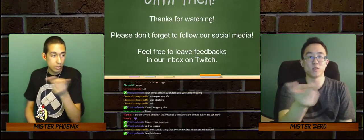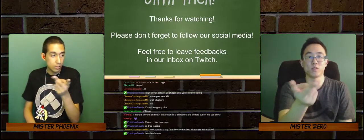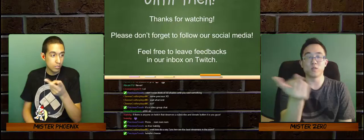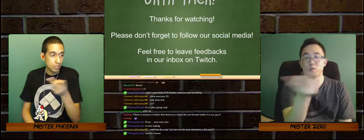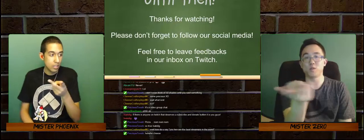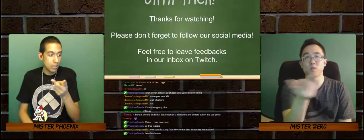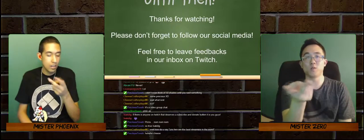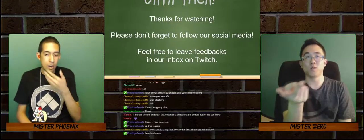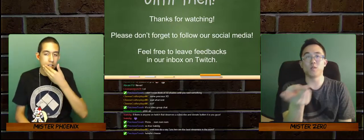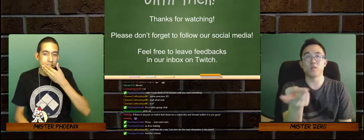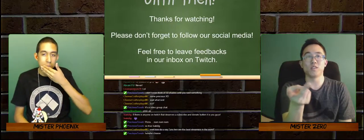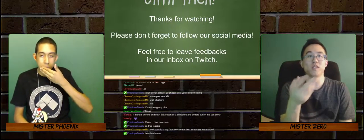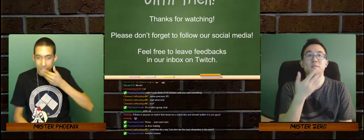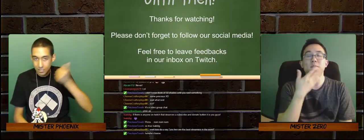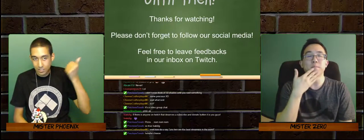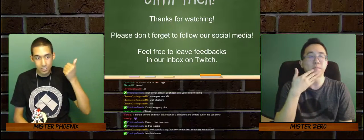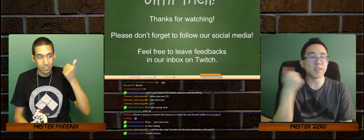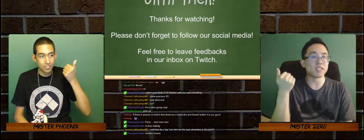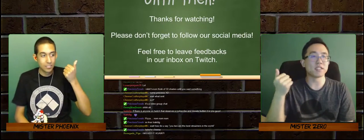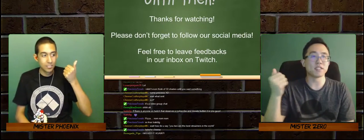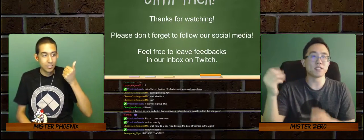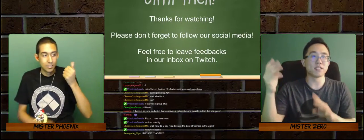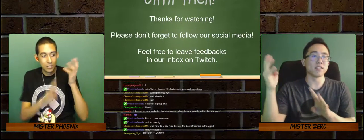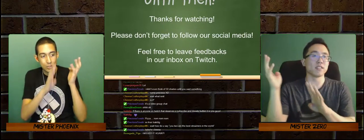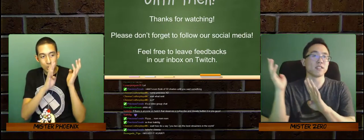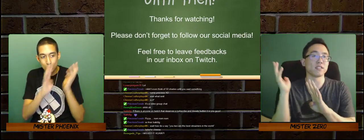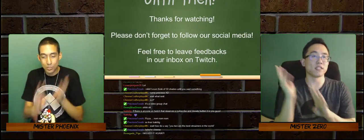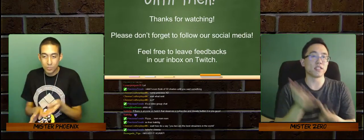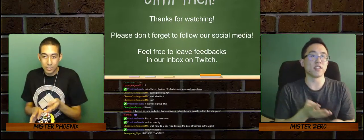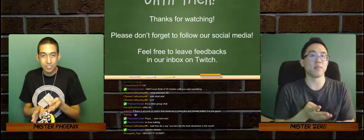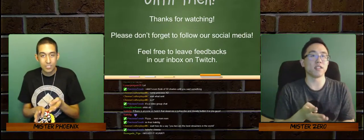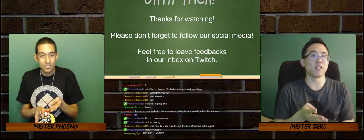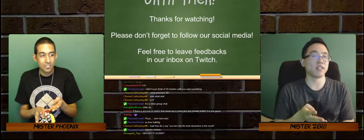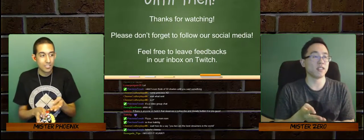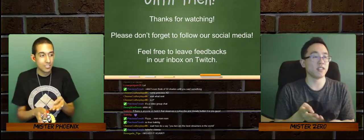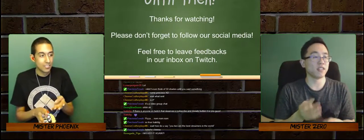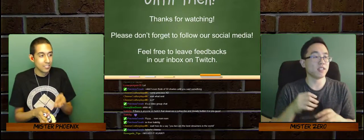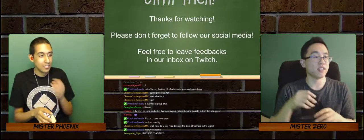YouTube, the best streamer